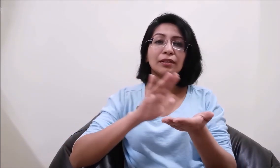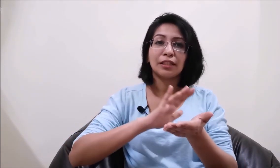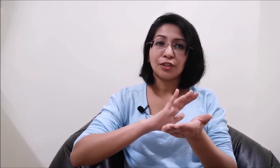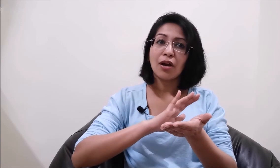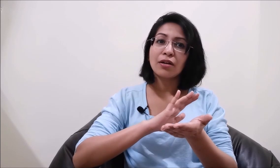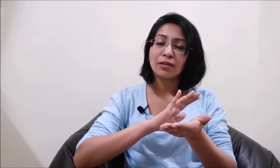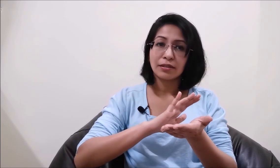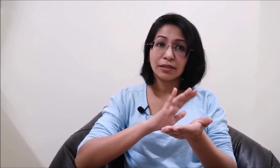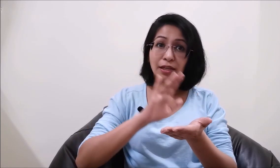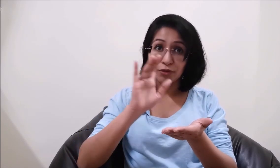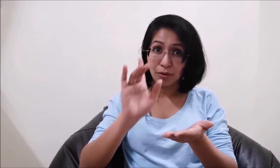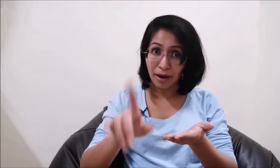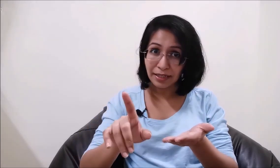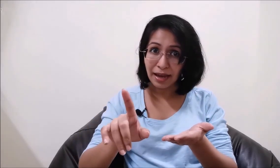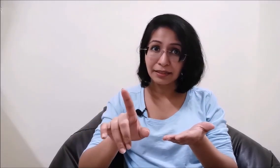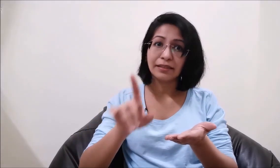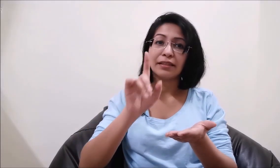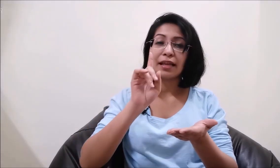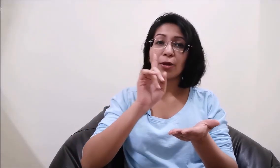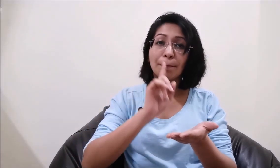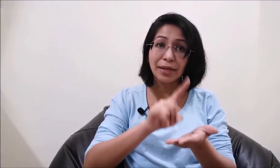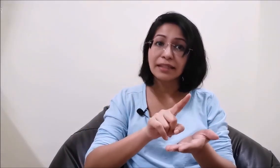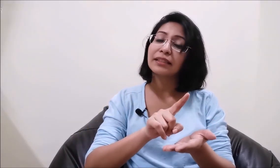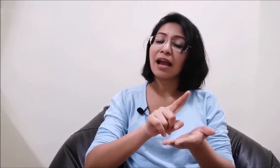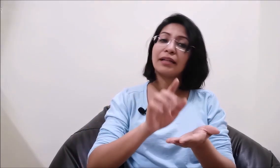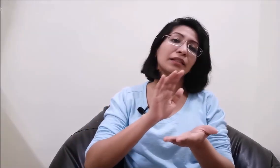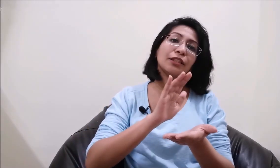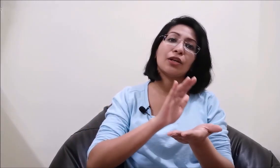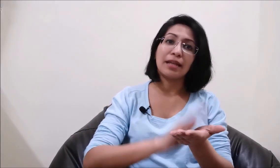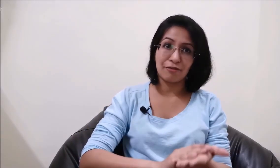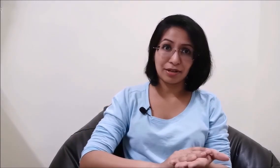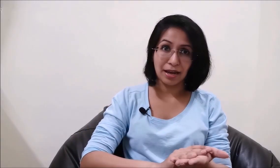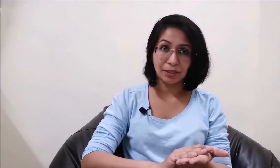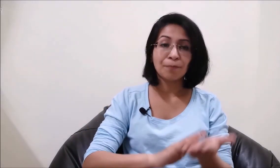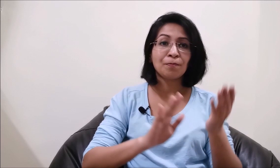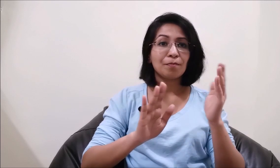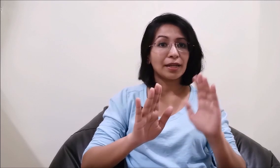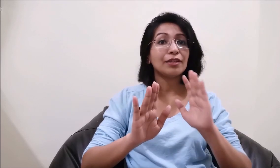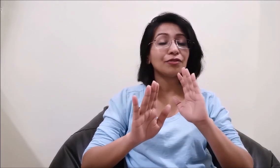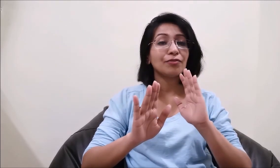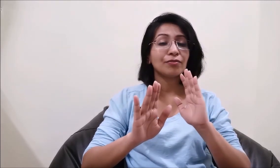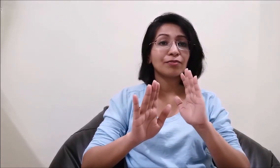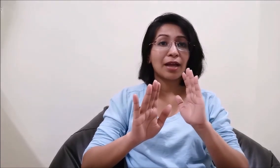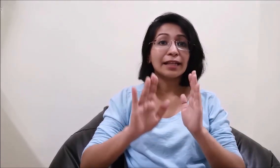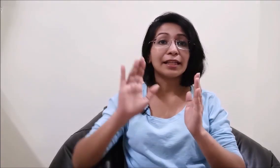it is if you are right-handed, then your base hand is your left hand, and then